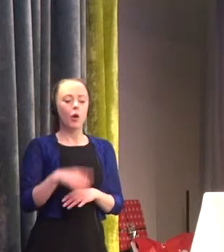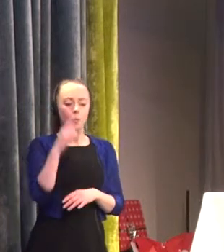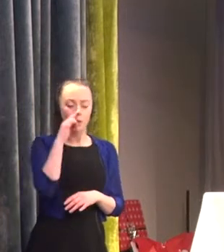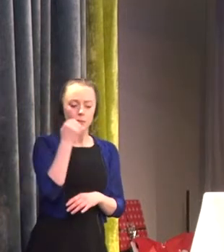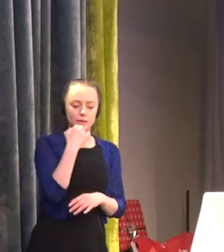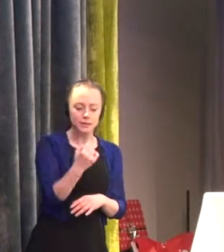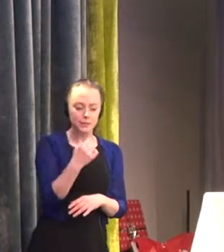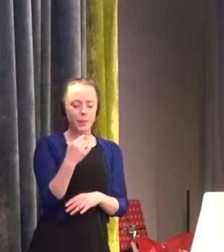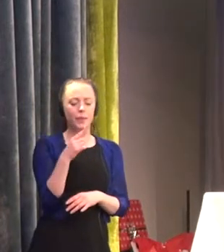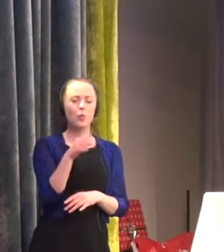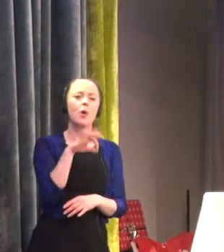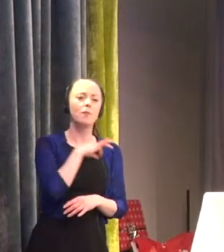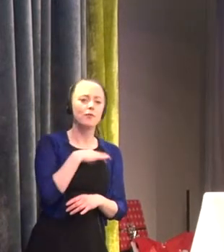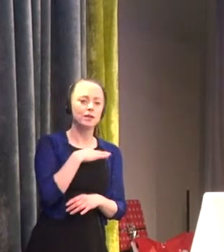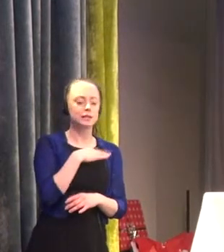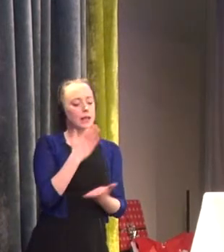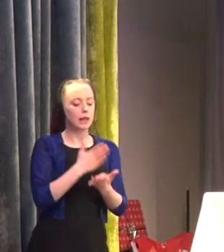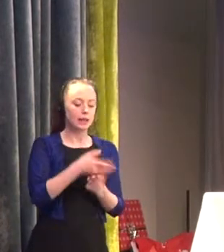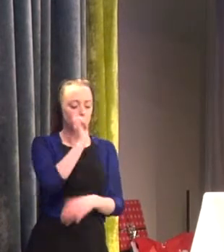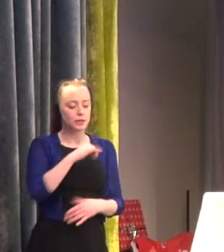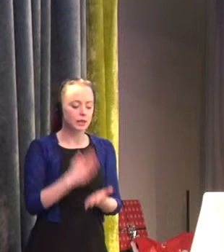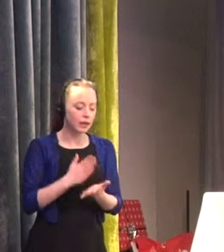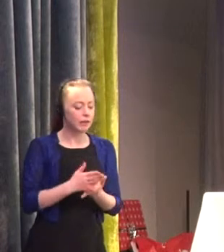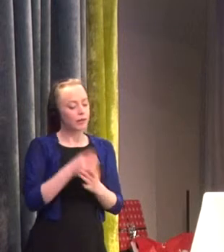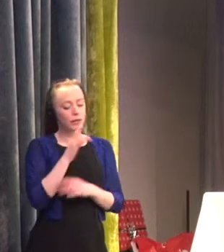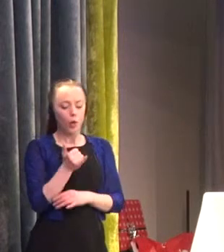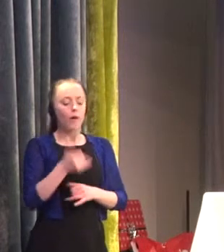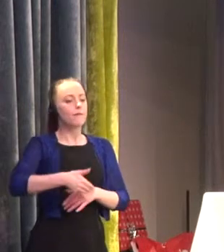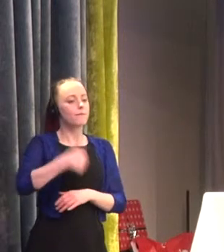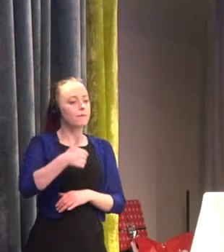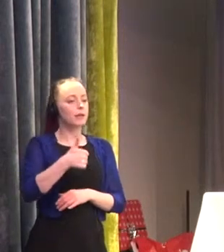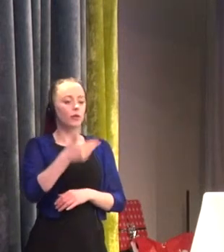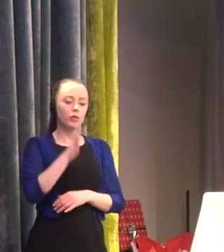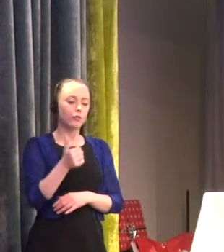rights and human rights, that's all very important, and thank you for doing that, and something that